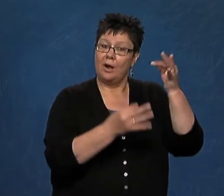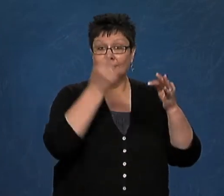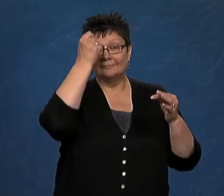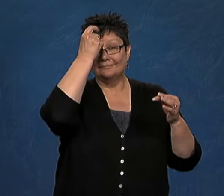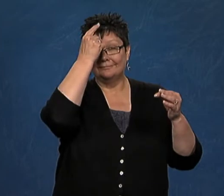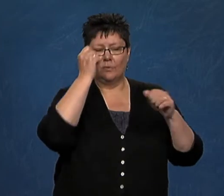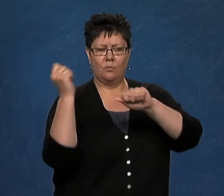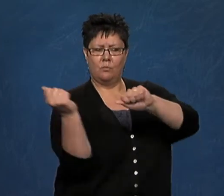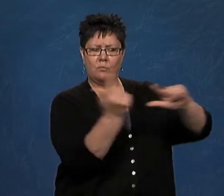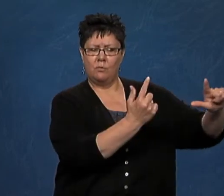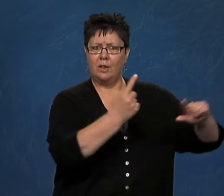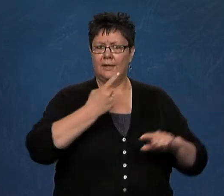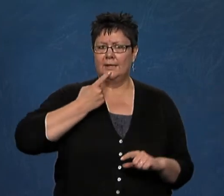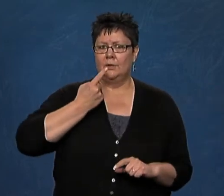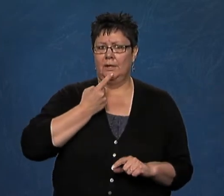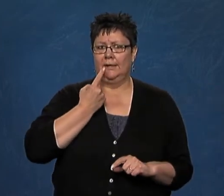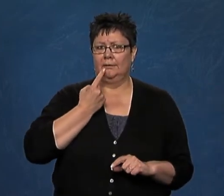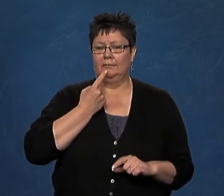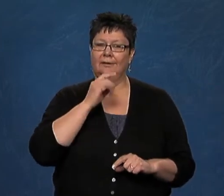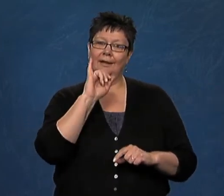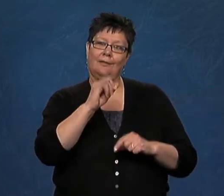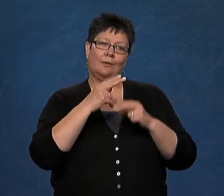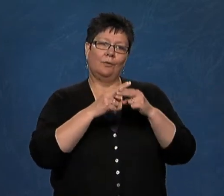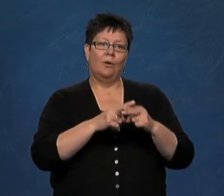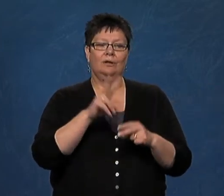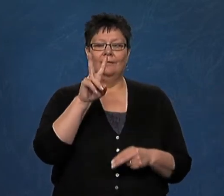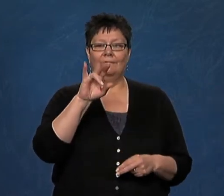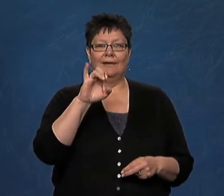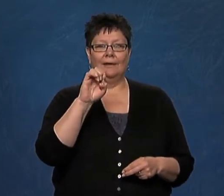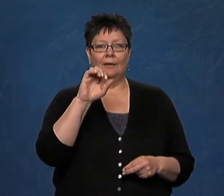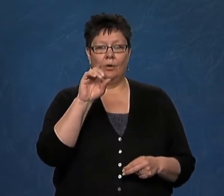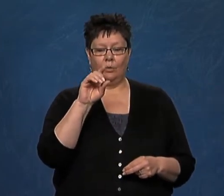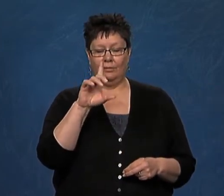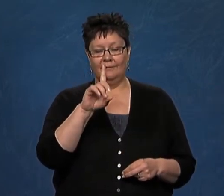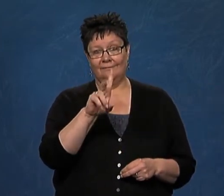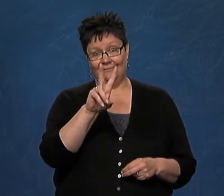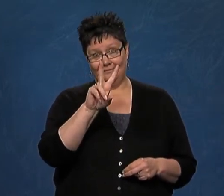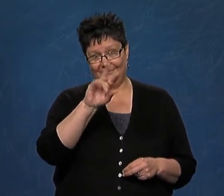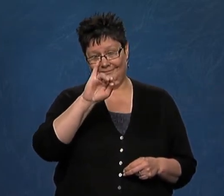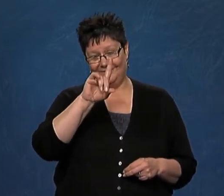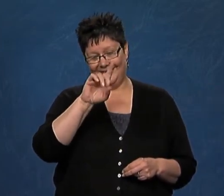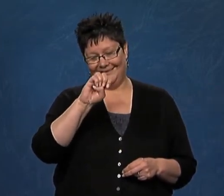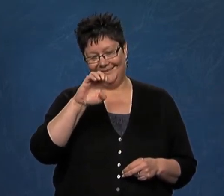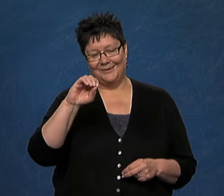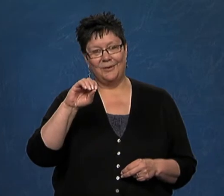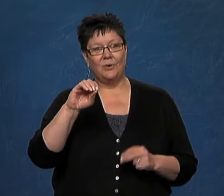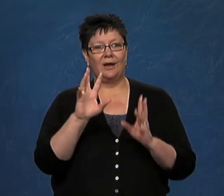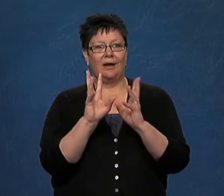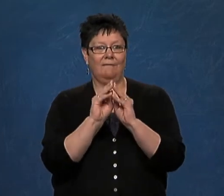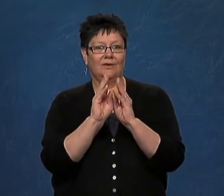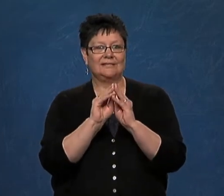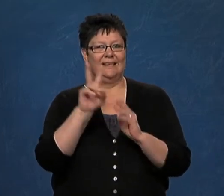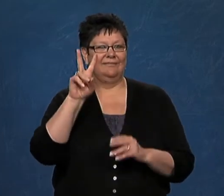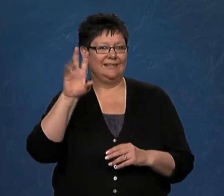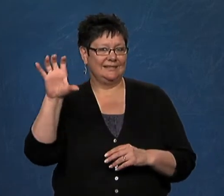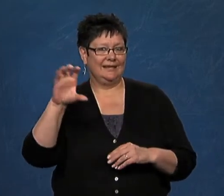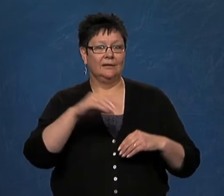video conferencing for court, for hearing people as well. And we refer to that as video conferencing